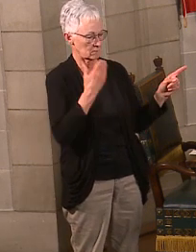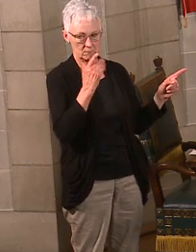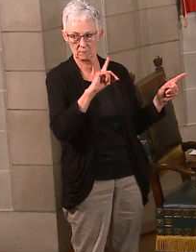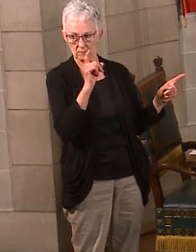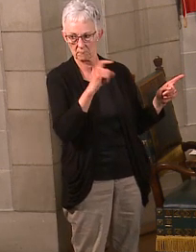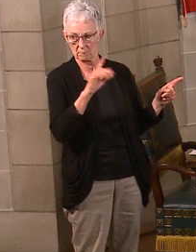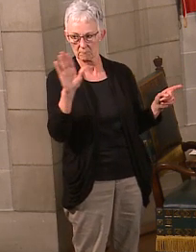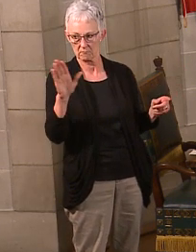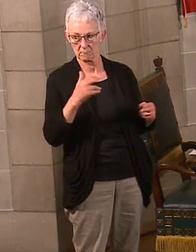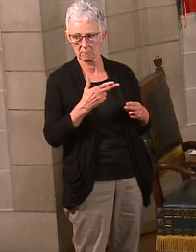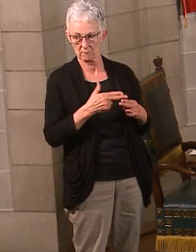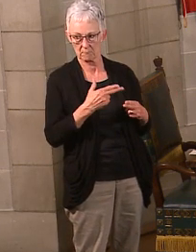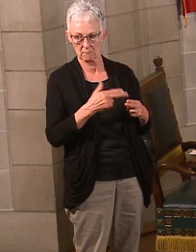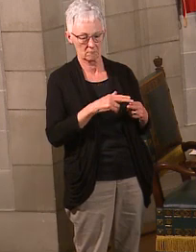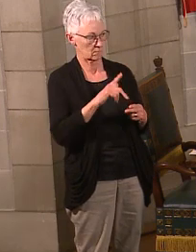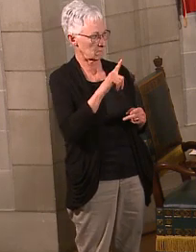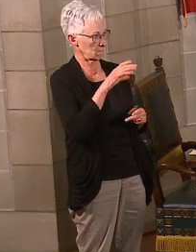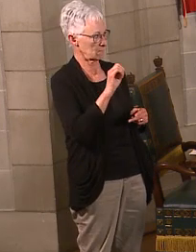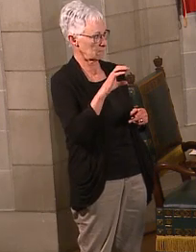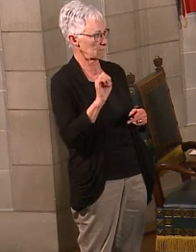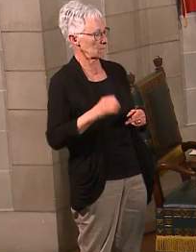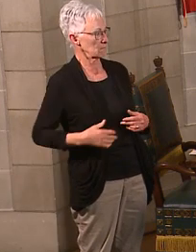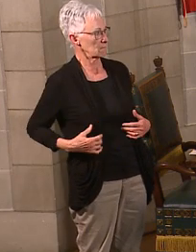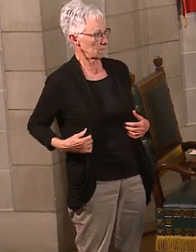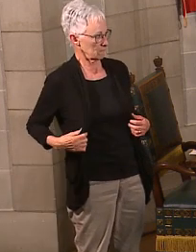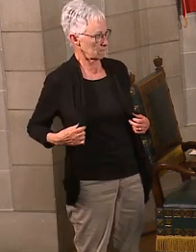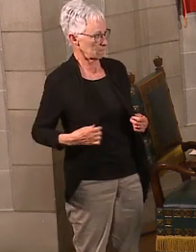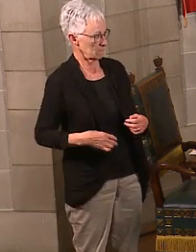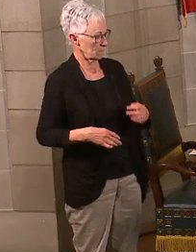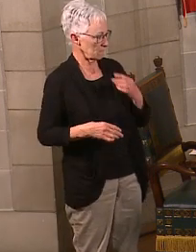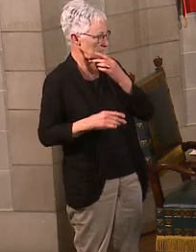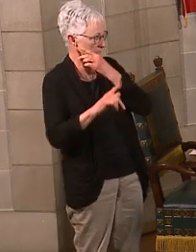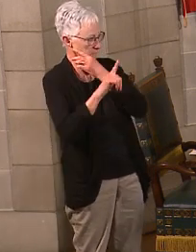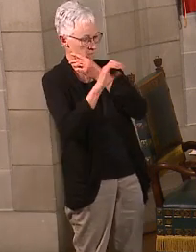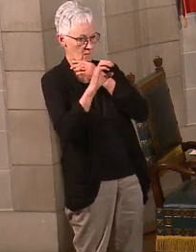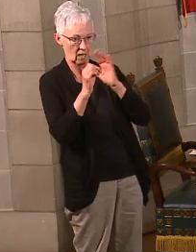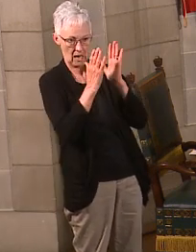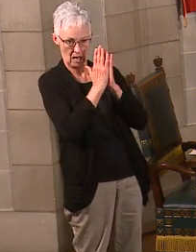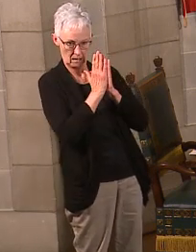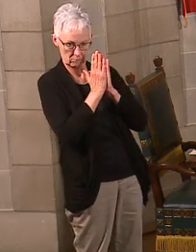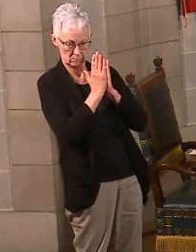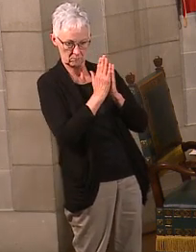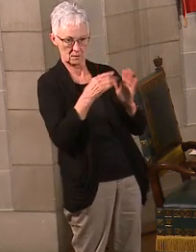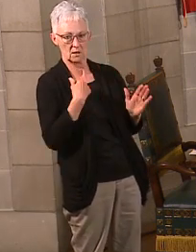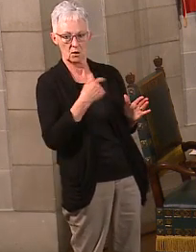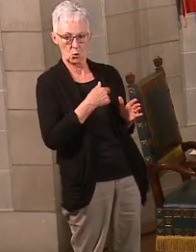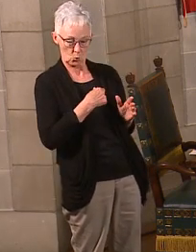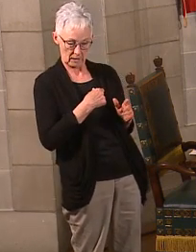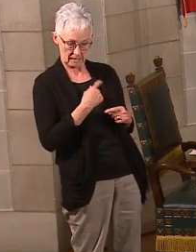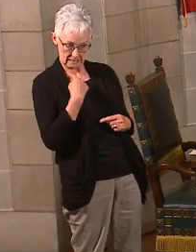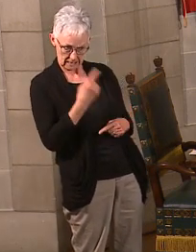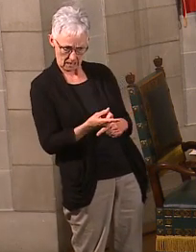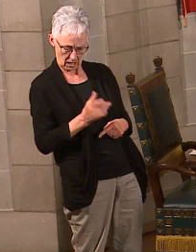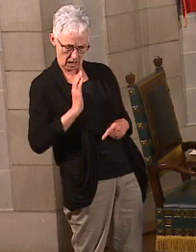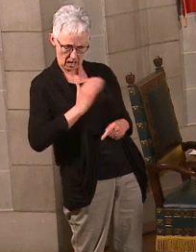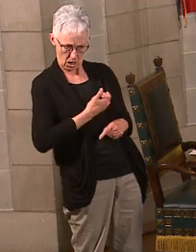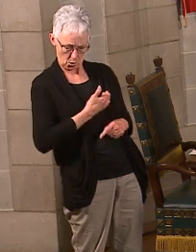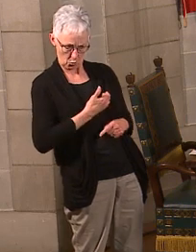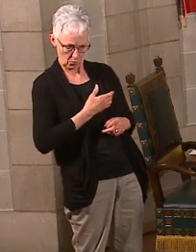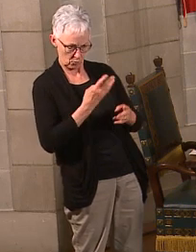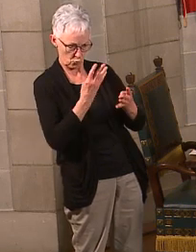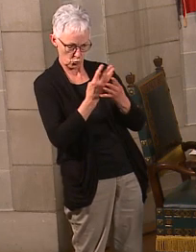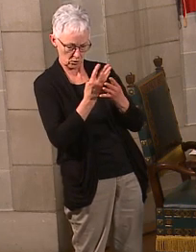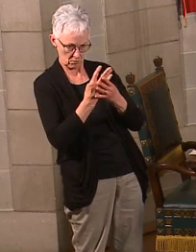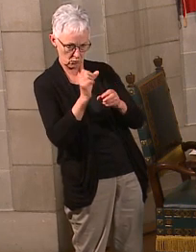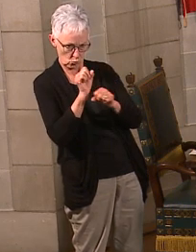don't know your name. My name's Lee. Lee? Yeah. So Lee asked if we've done anything to tell our staff, not just about what we need for them to